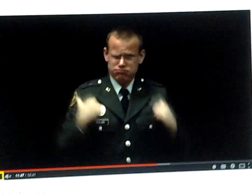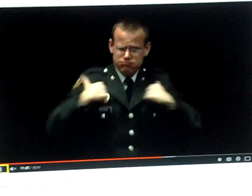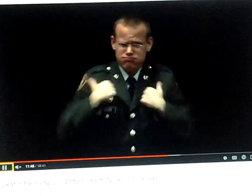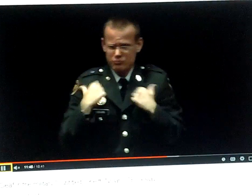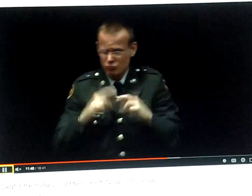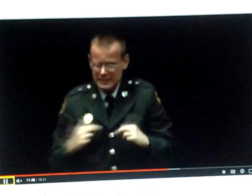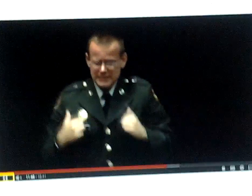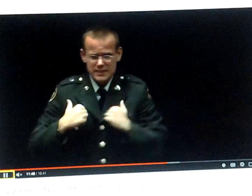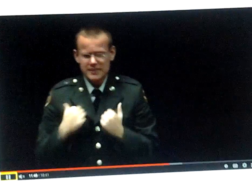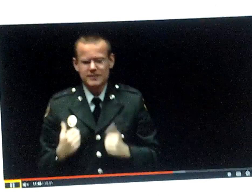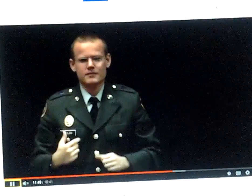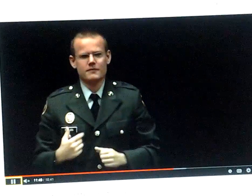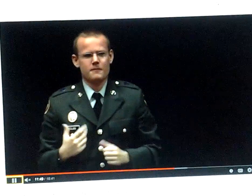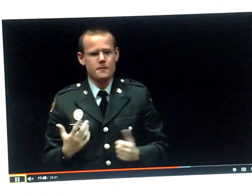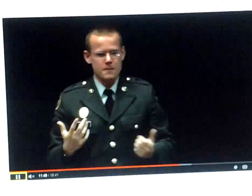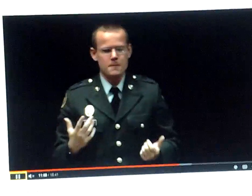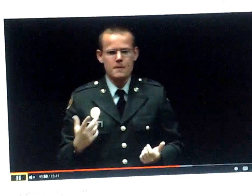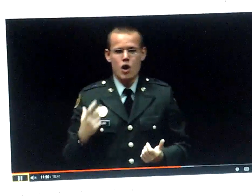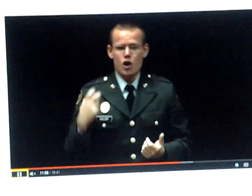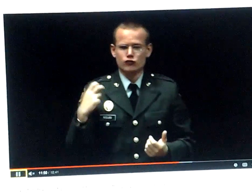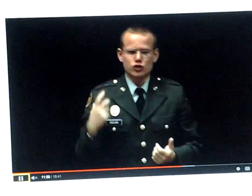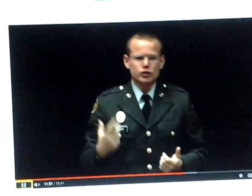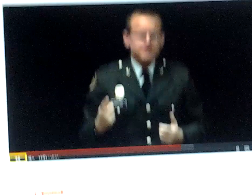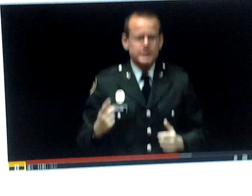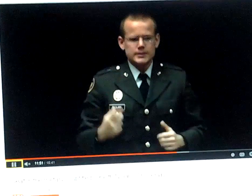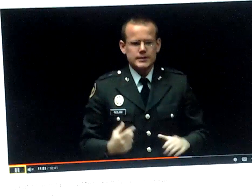So we all filed on the helicopter, put on our equipment.